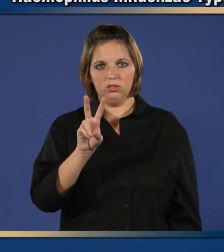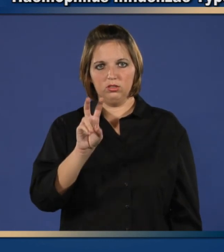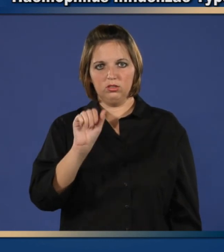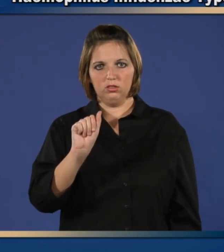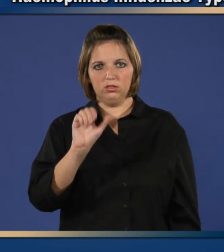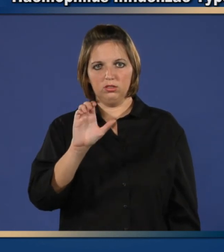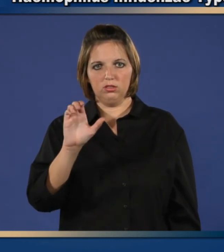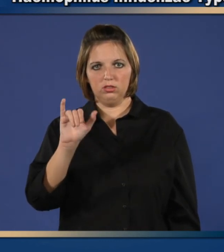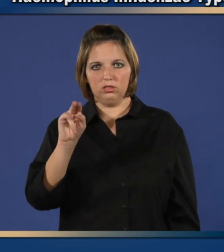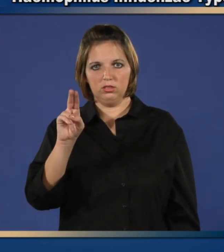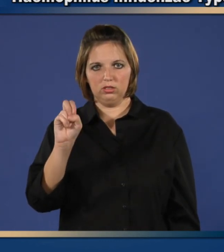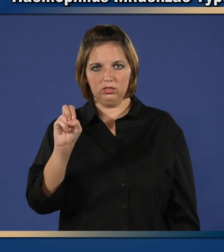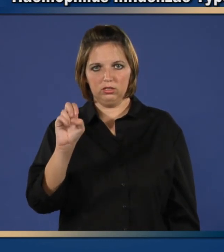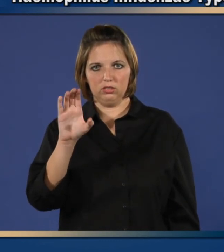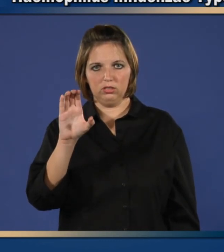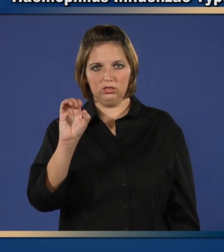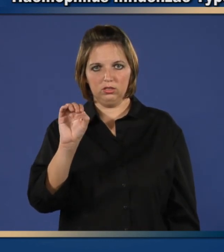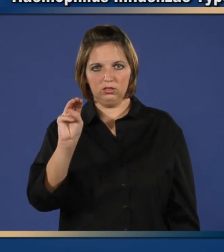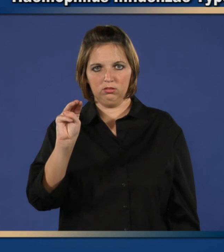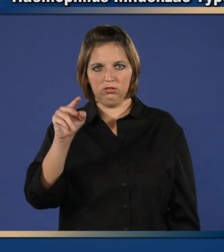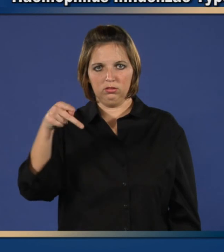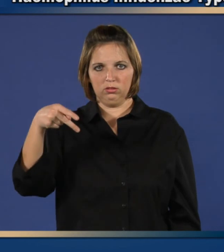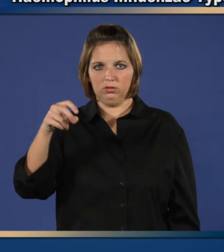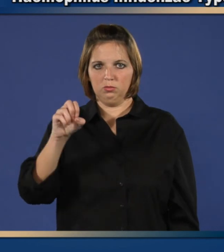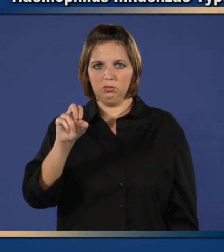www.hrsa.gov/vaccine compensation.